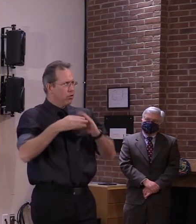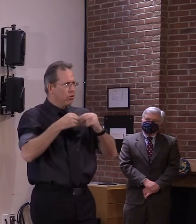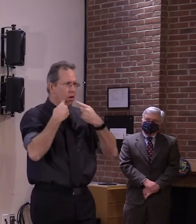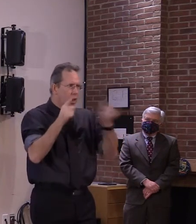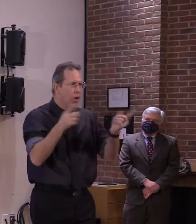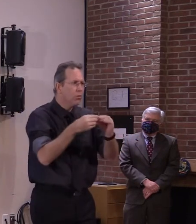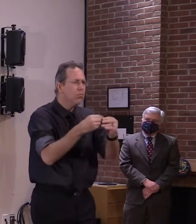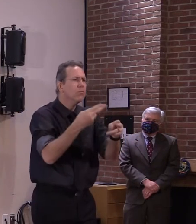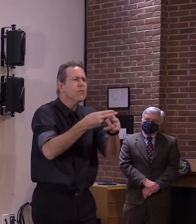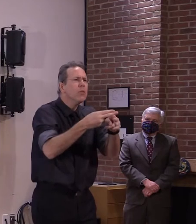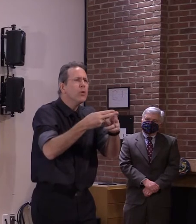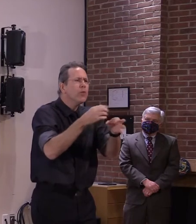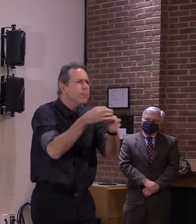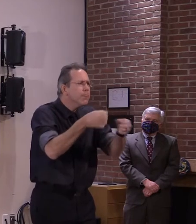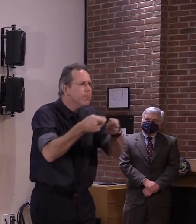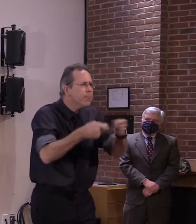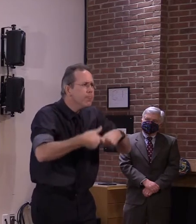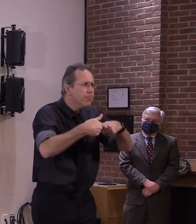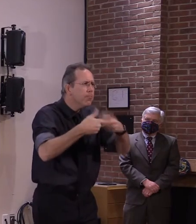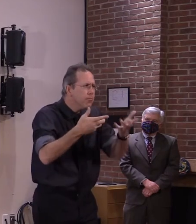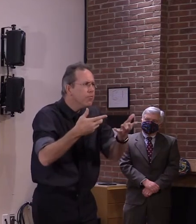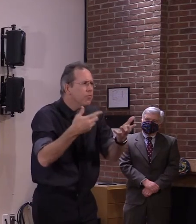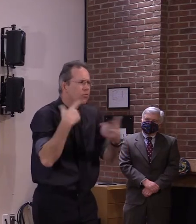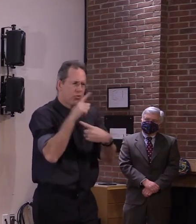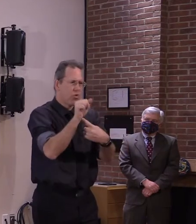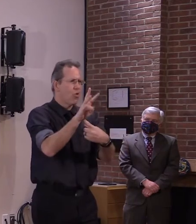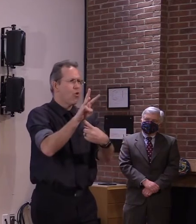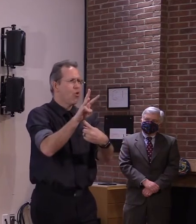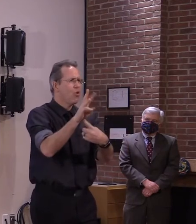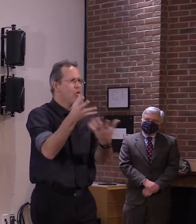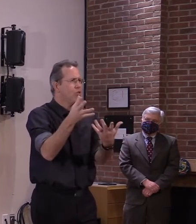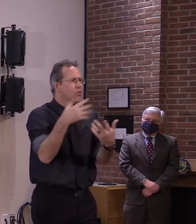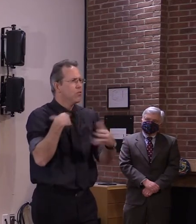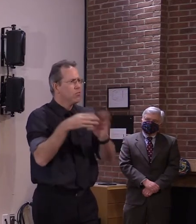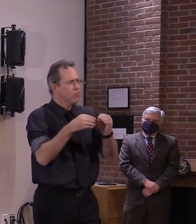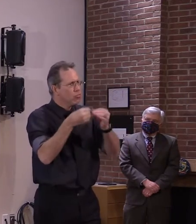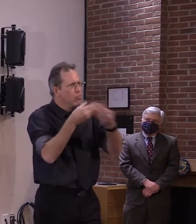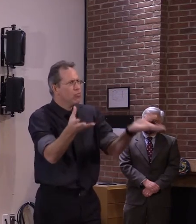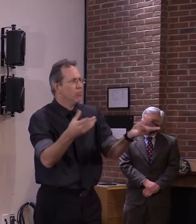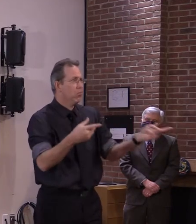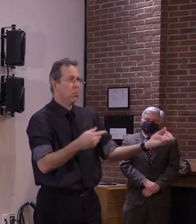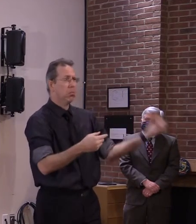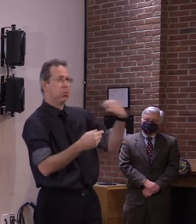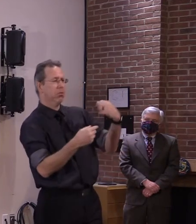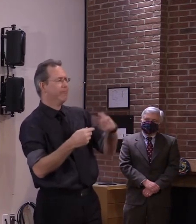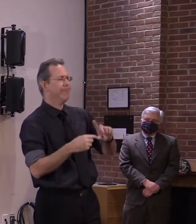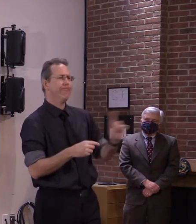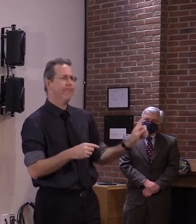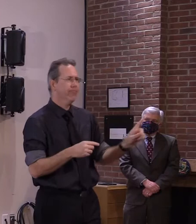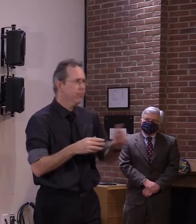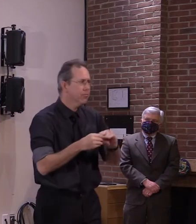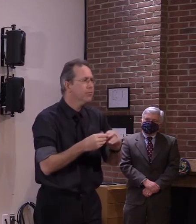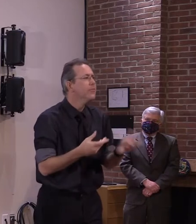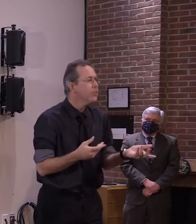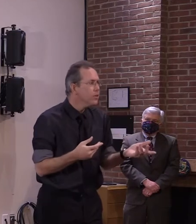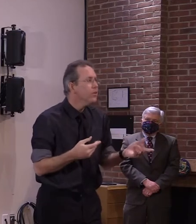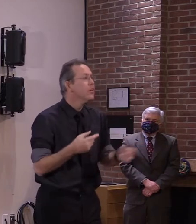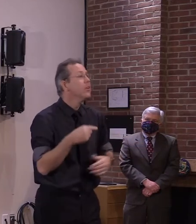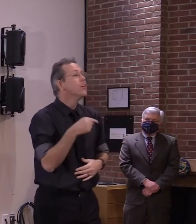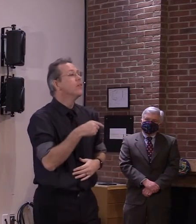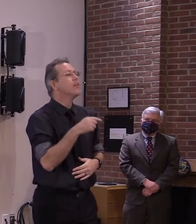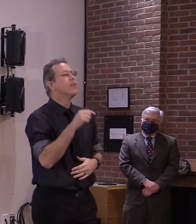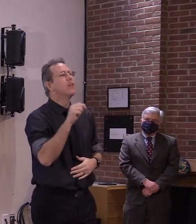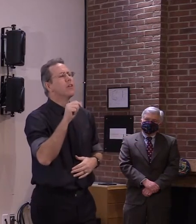that the attorney general uh had weighed in and sent a letter i believe to the town but um but again we